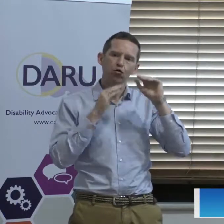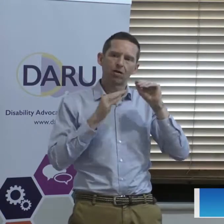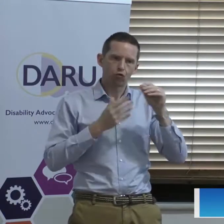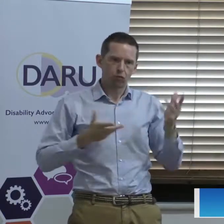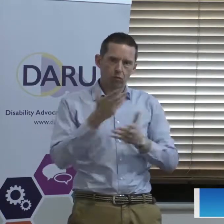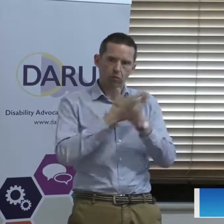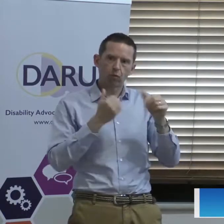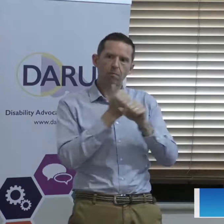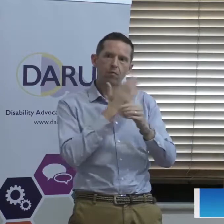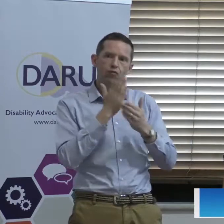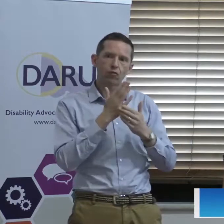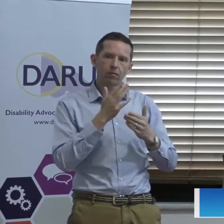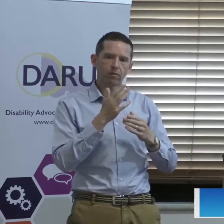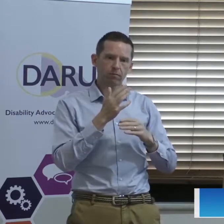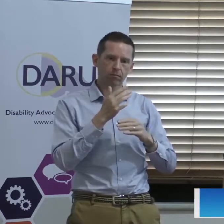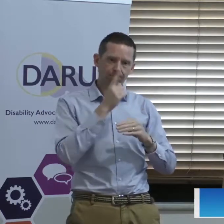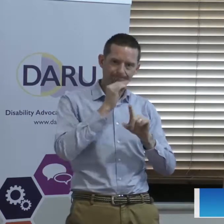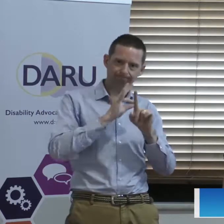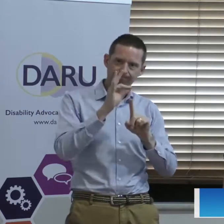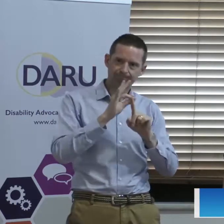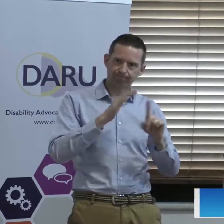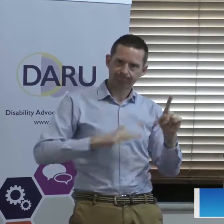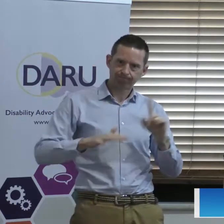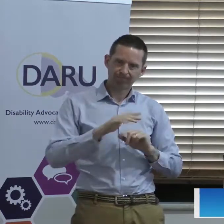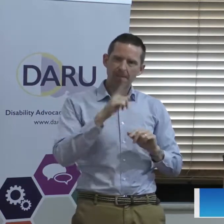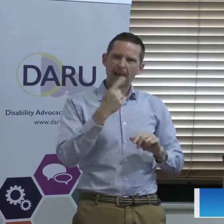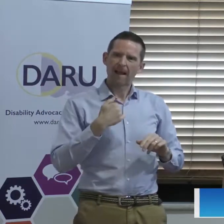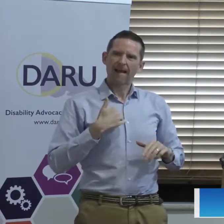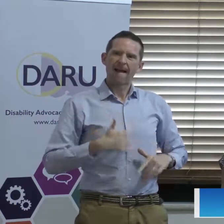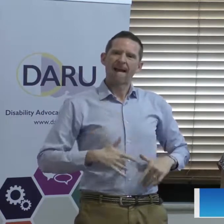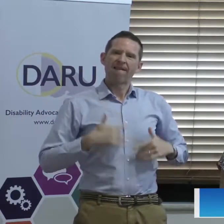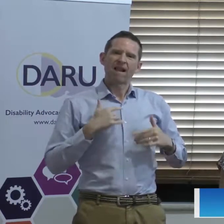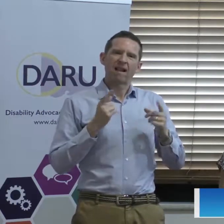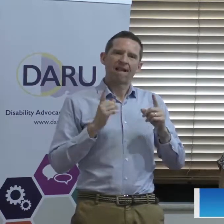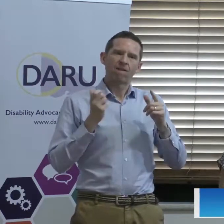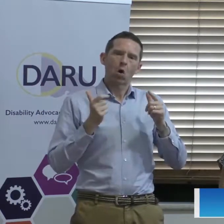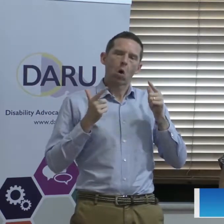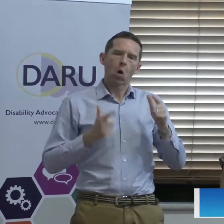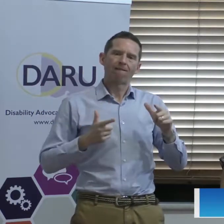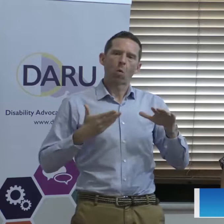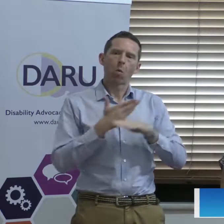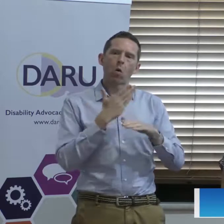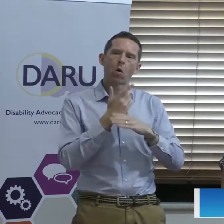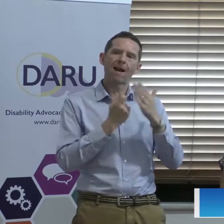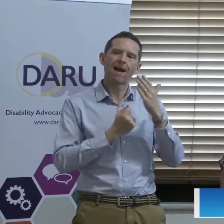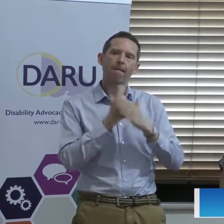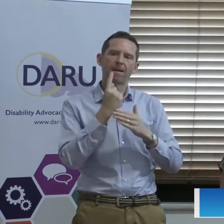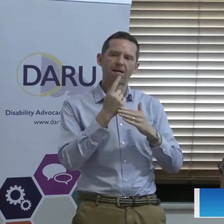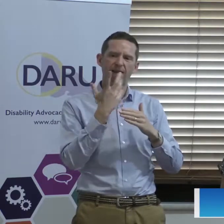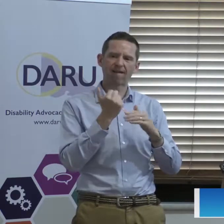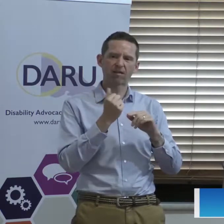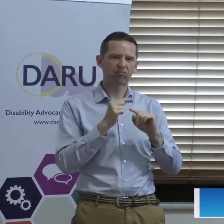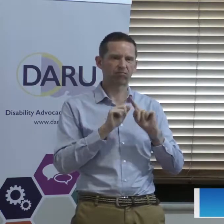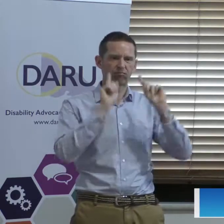to make progress there. But my sense is that there's a lot of work being done, outside of